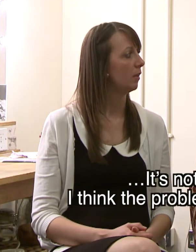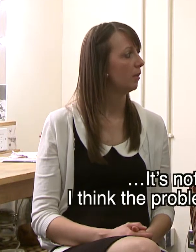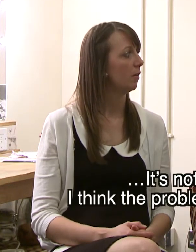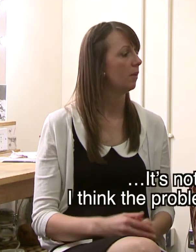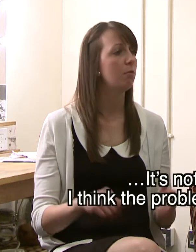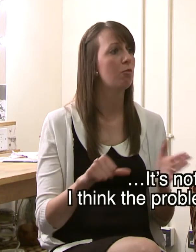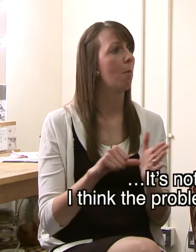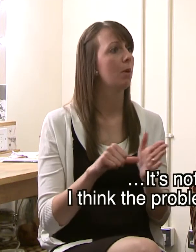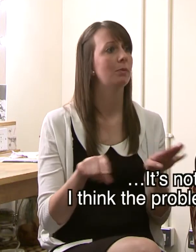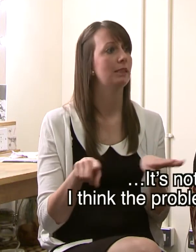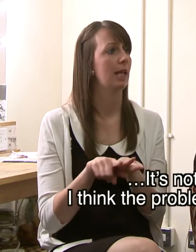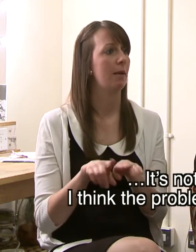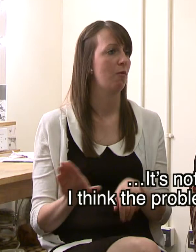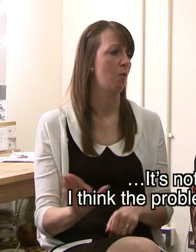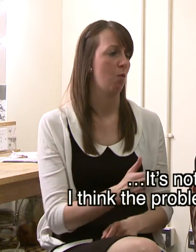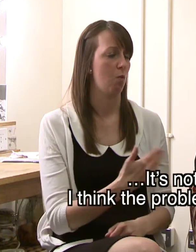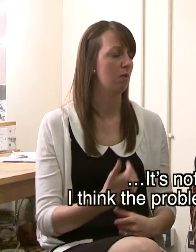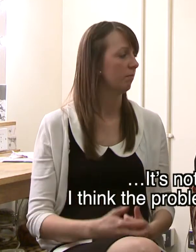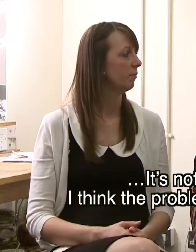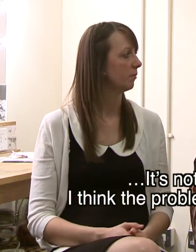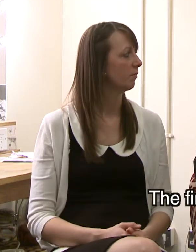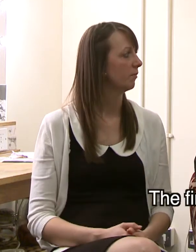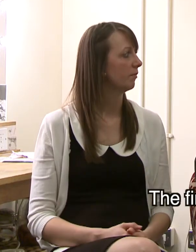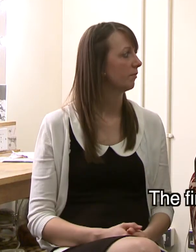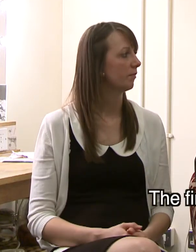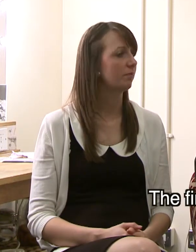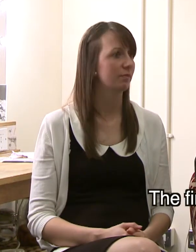the same for everyone. First is money.